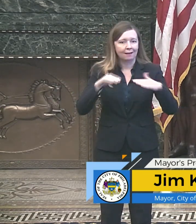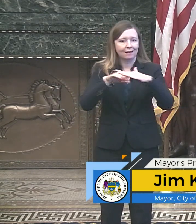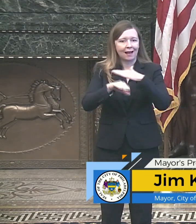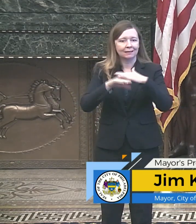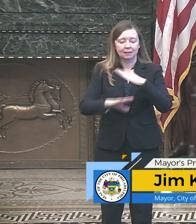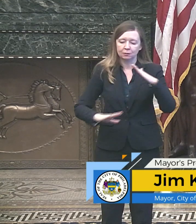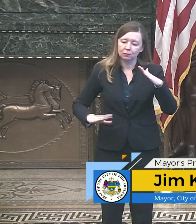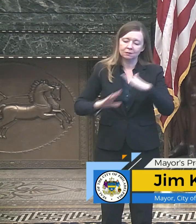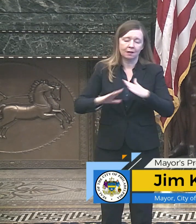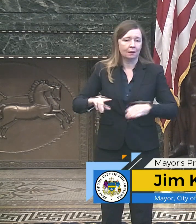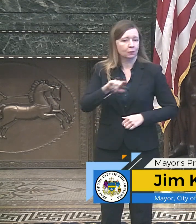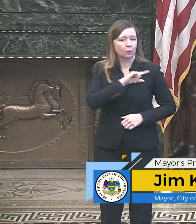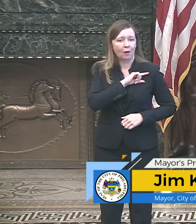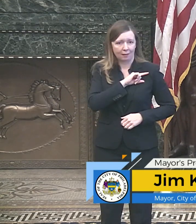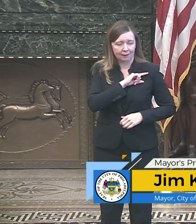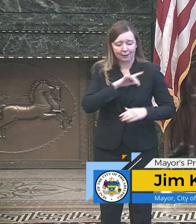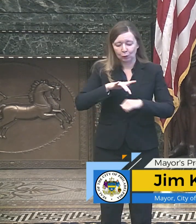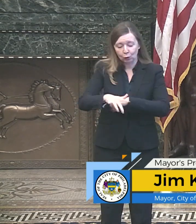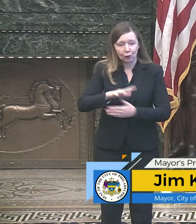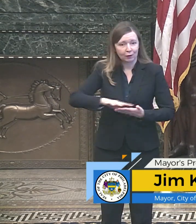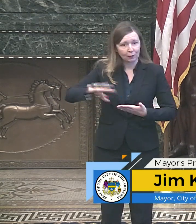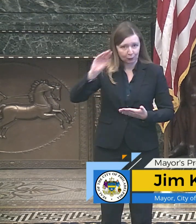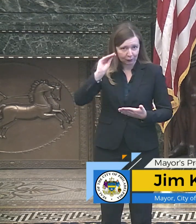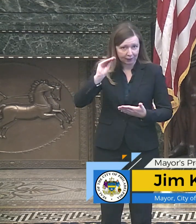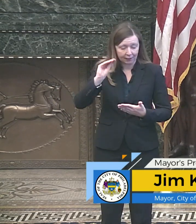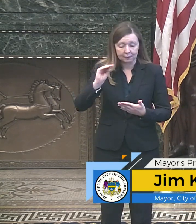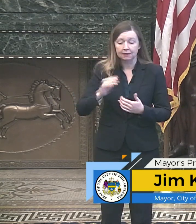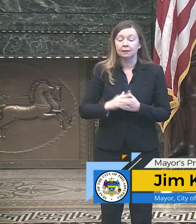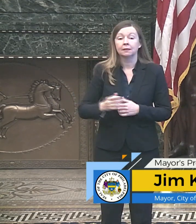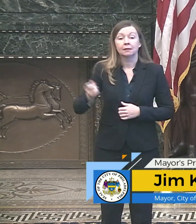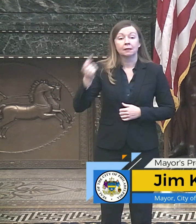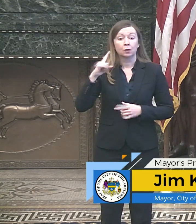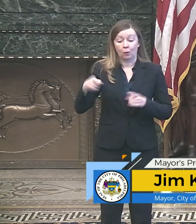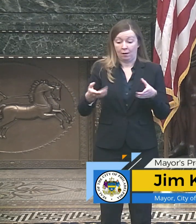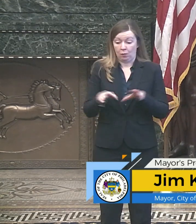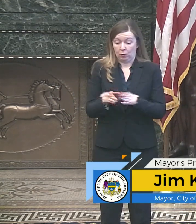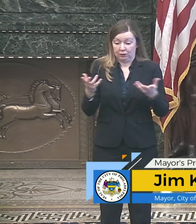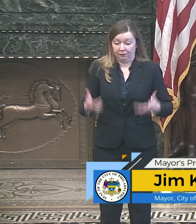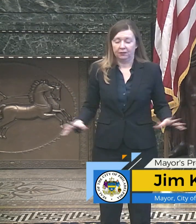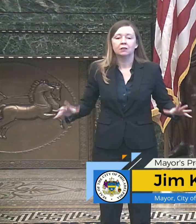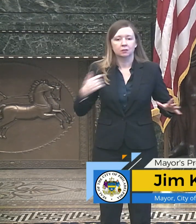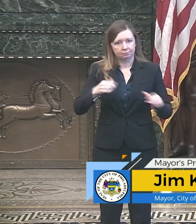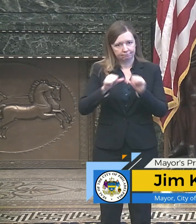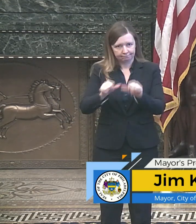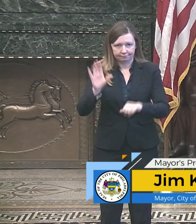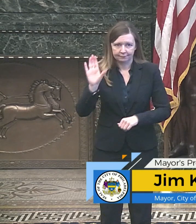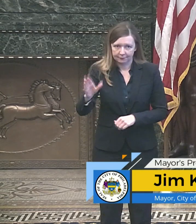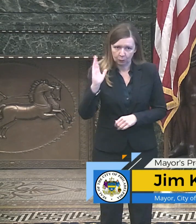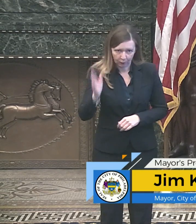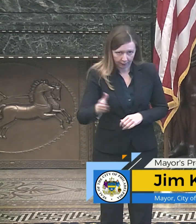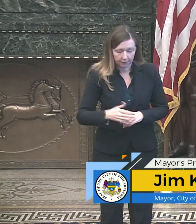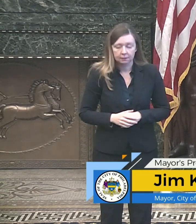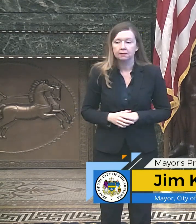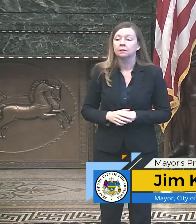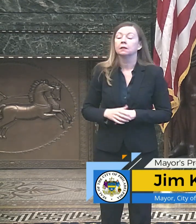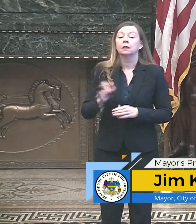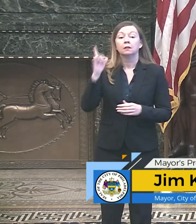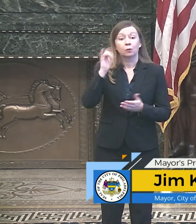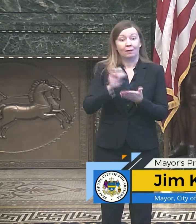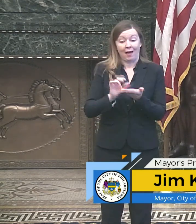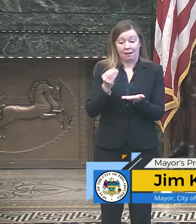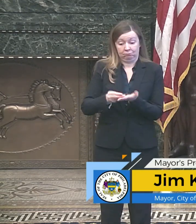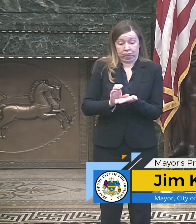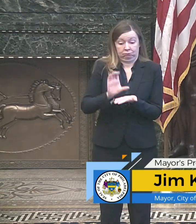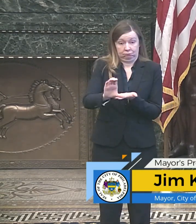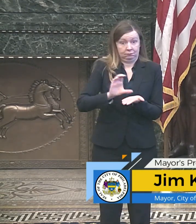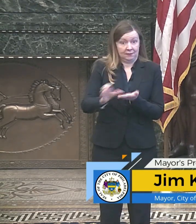to high-quality early learning when the period of closure ends. In collaboration with the Reinvestment Fund, they have